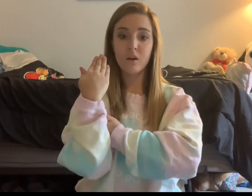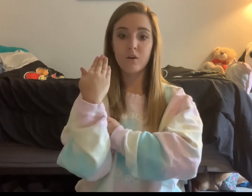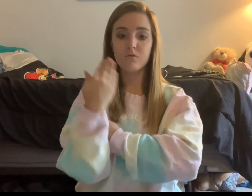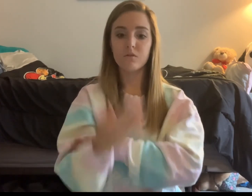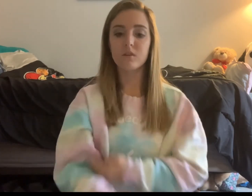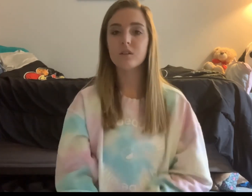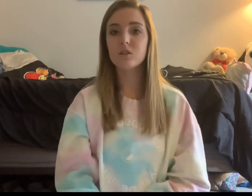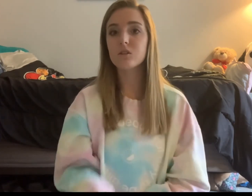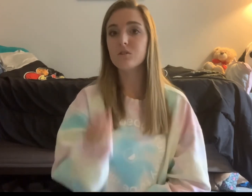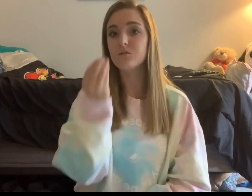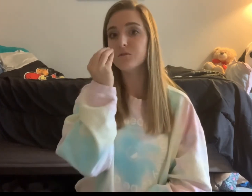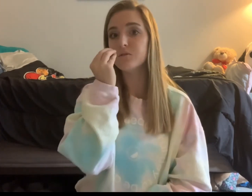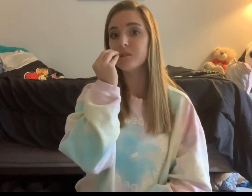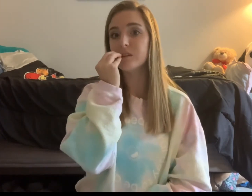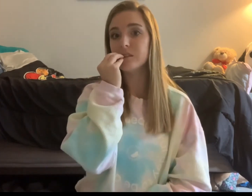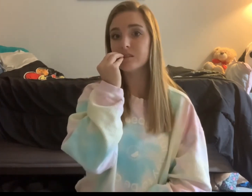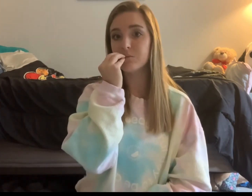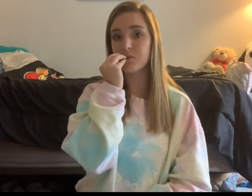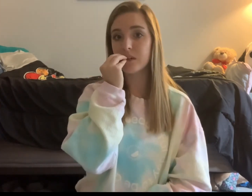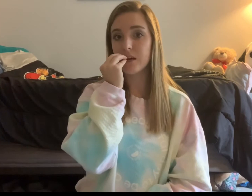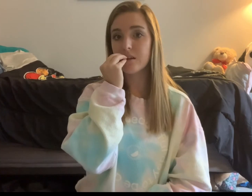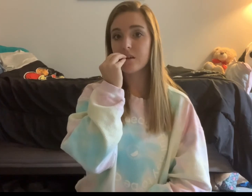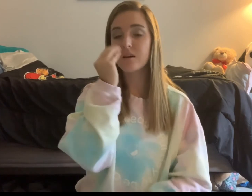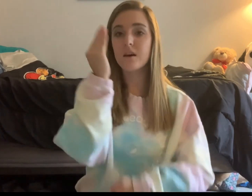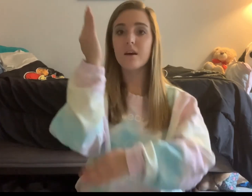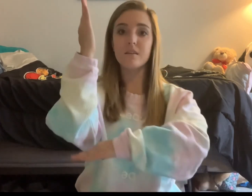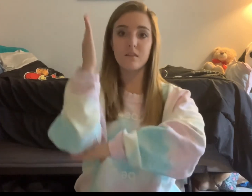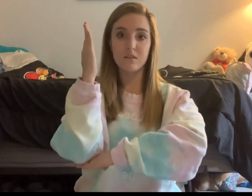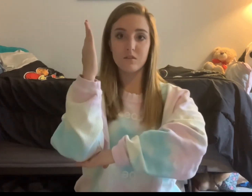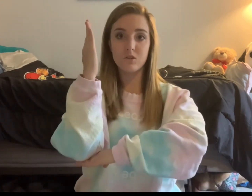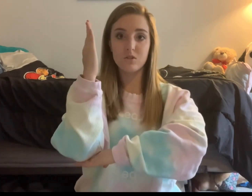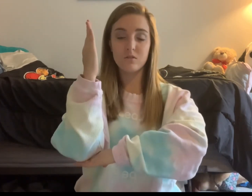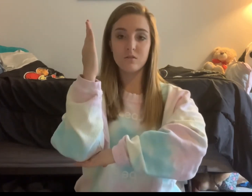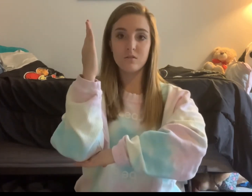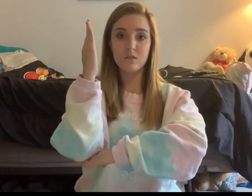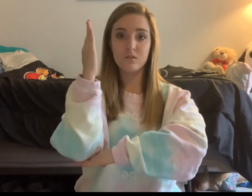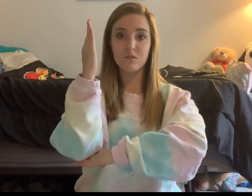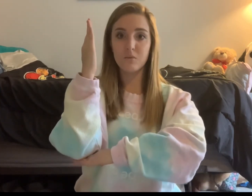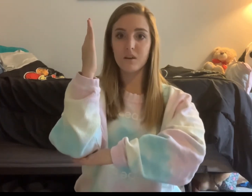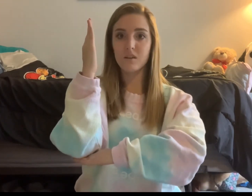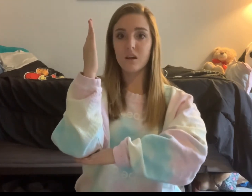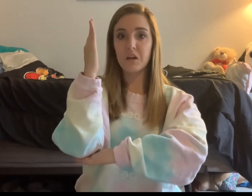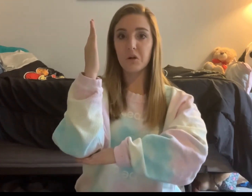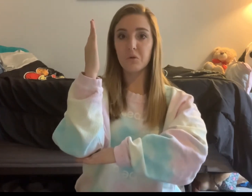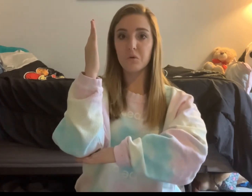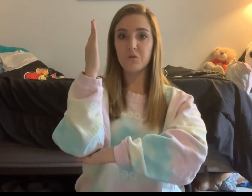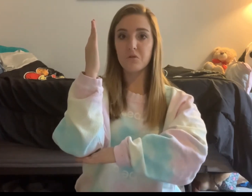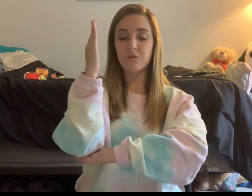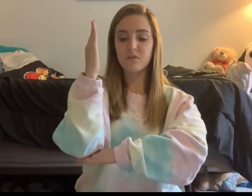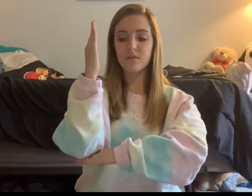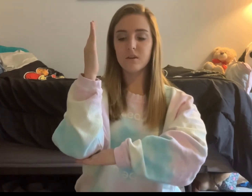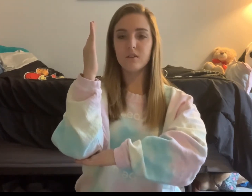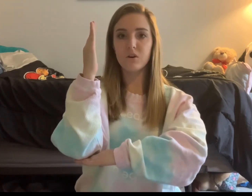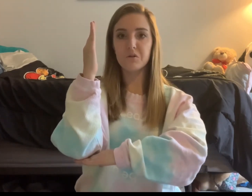For lunch, you do the eat symbol again and then lunch. So you're making like an L with your arms.